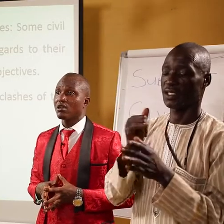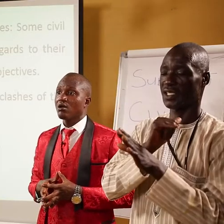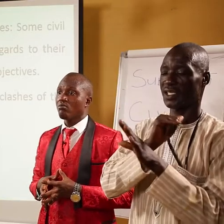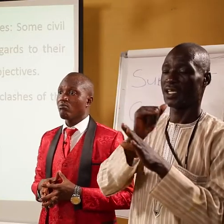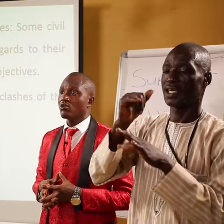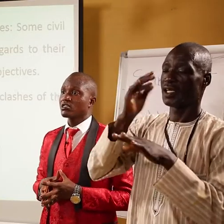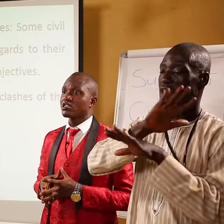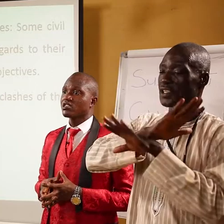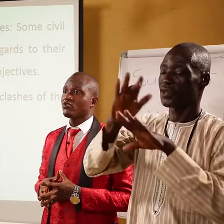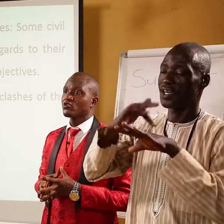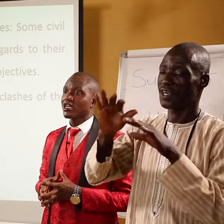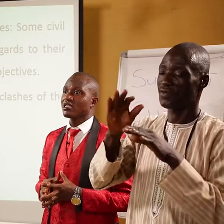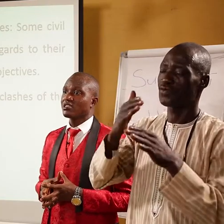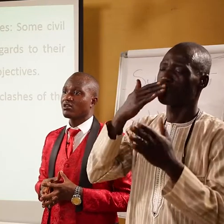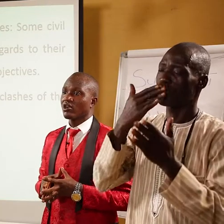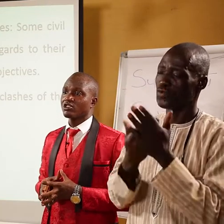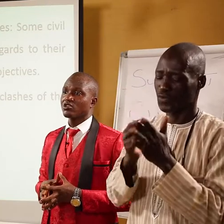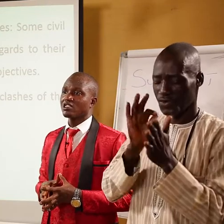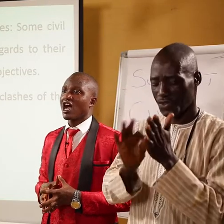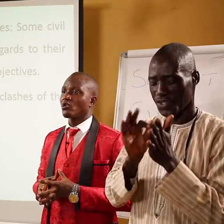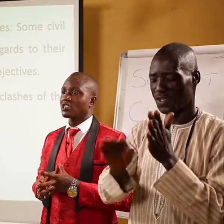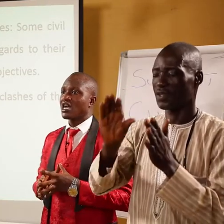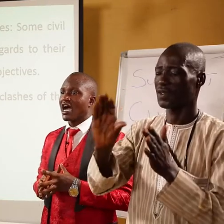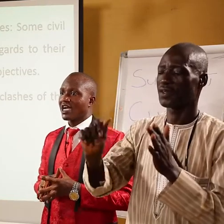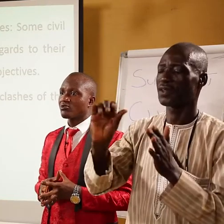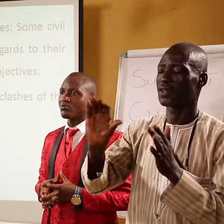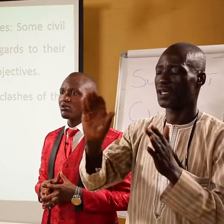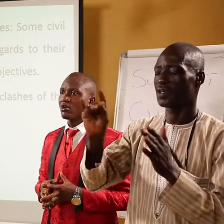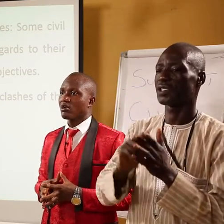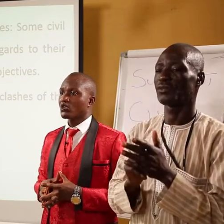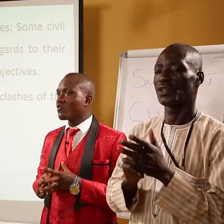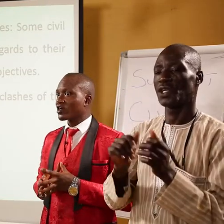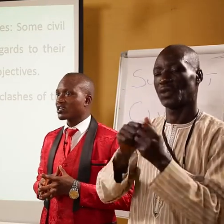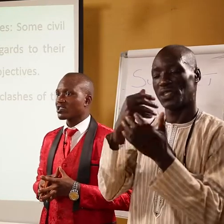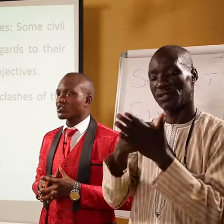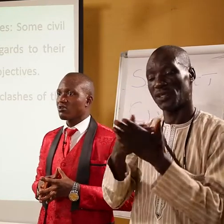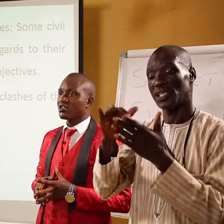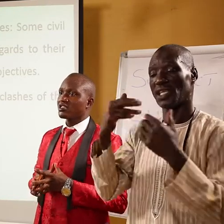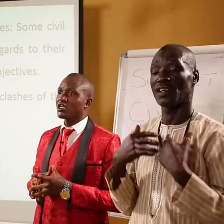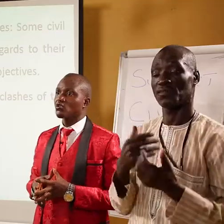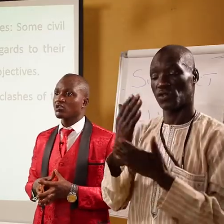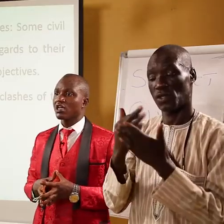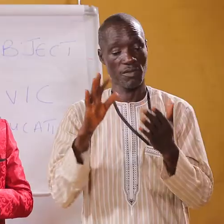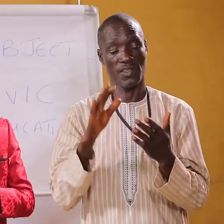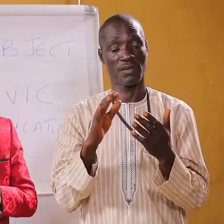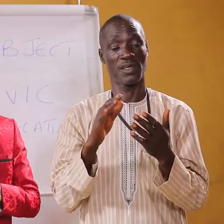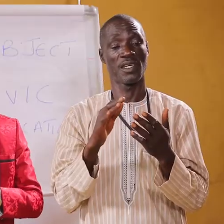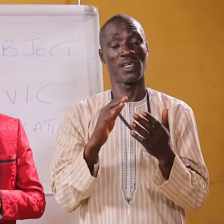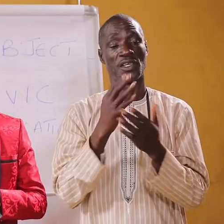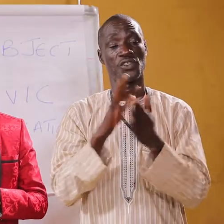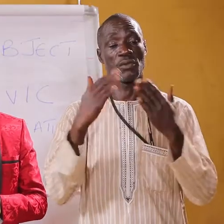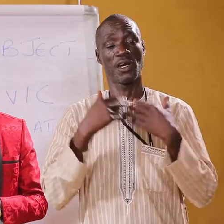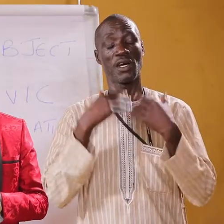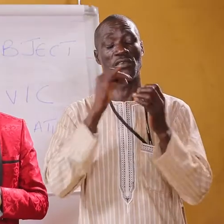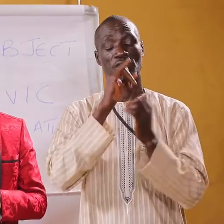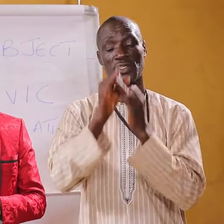accountability. Most civil society organizations are not accountable. Don't forget that some of these CSOs have